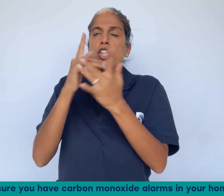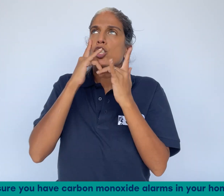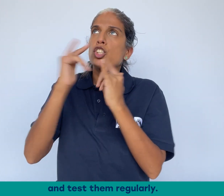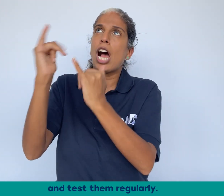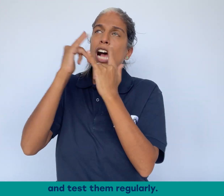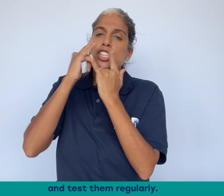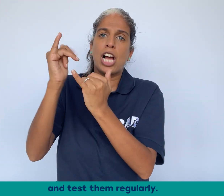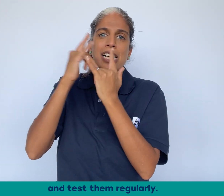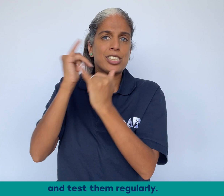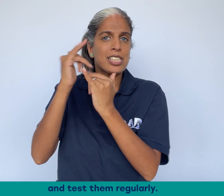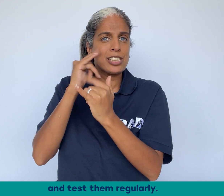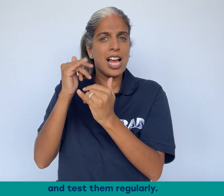and test them regularly.